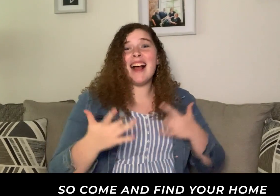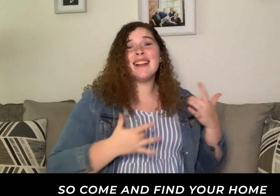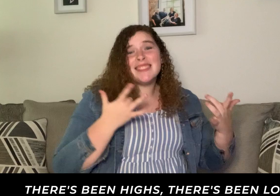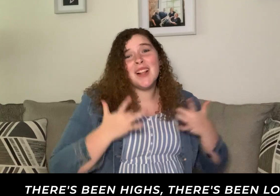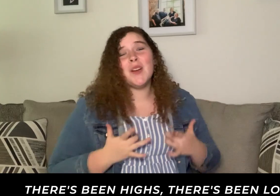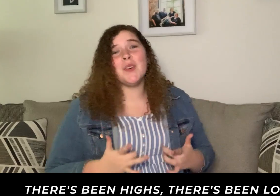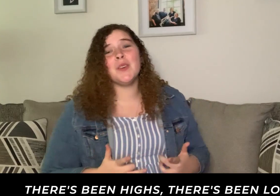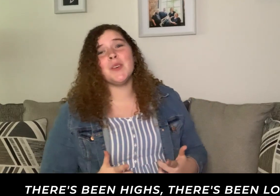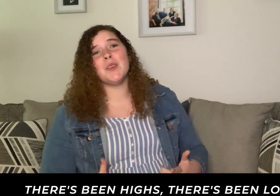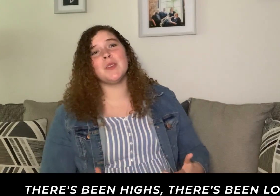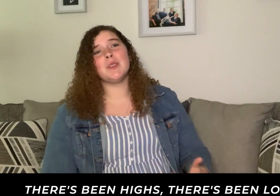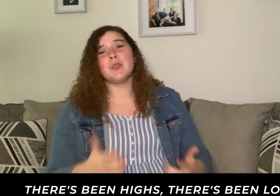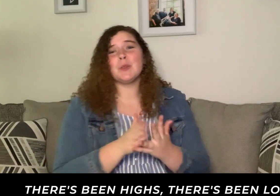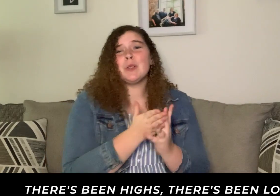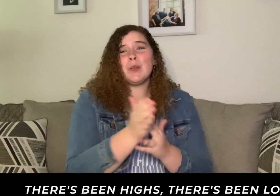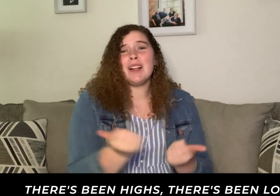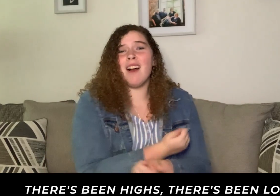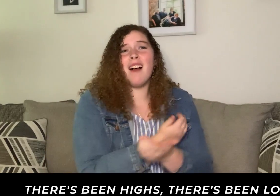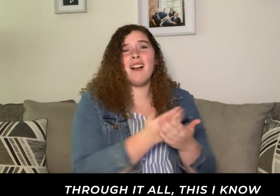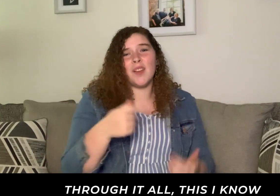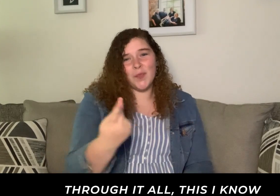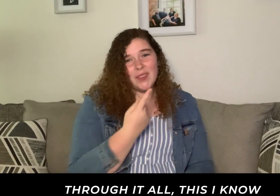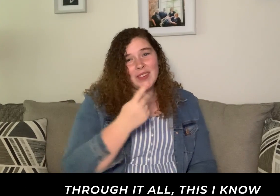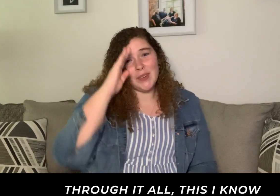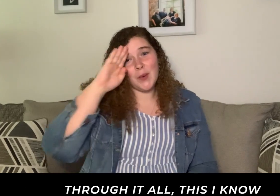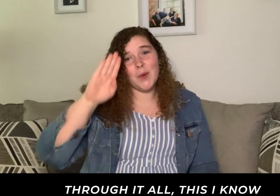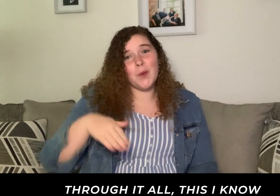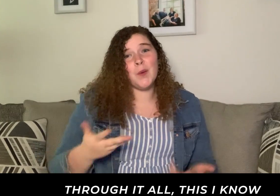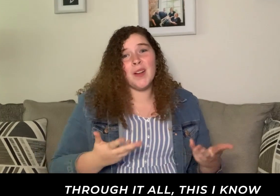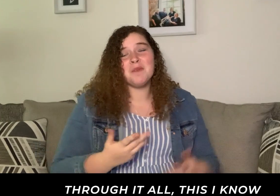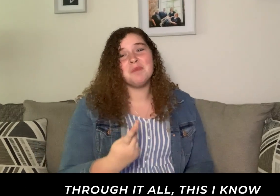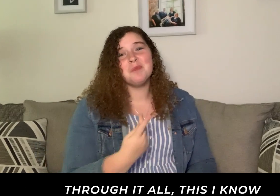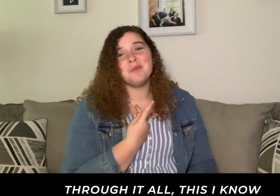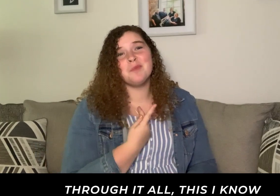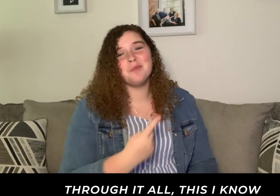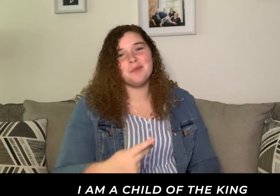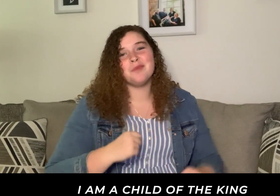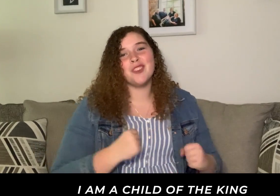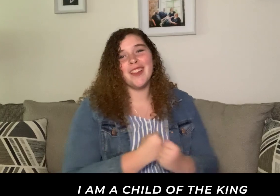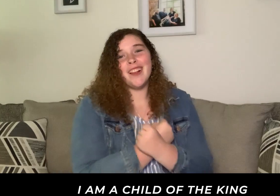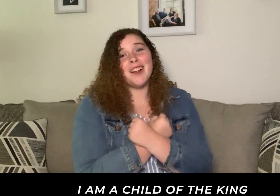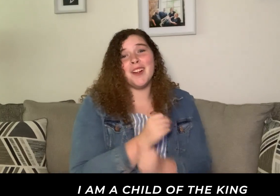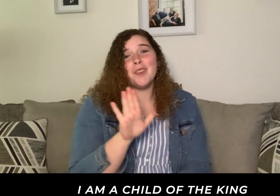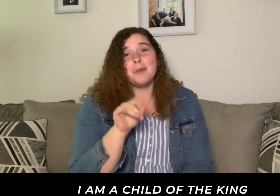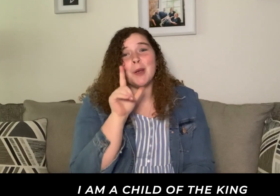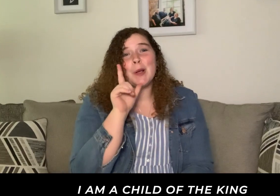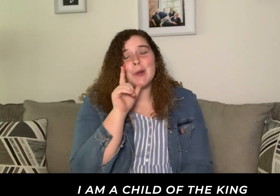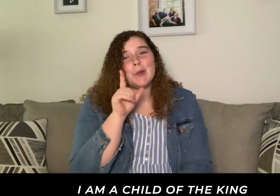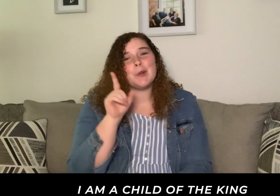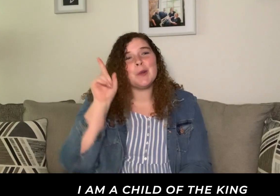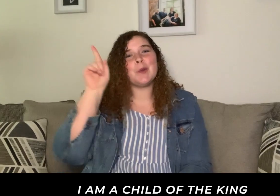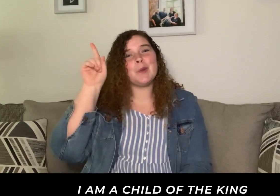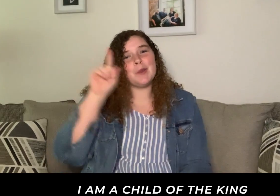We've had highs, we've seen lows Through it all, this we know We